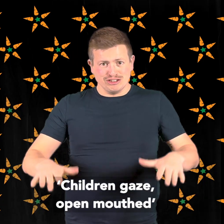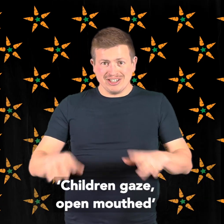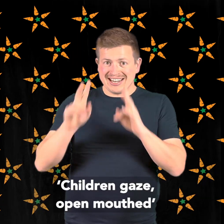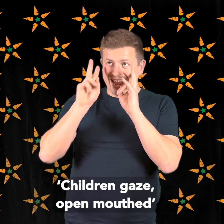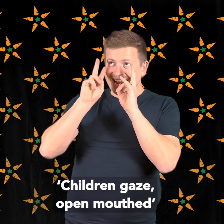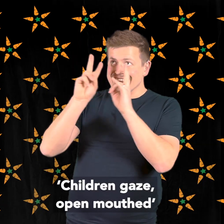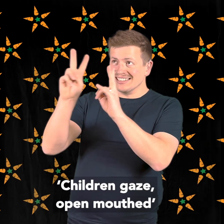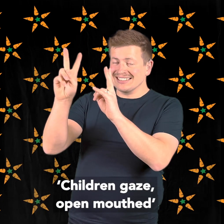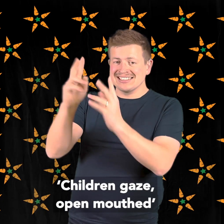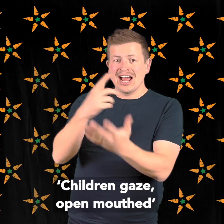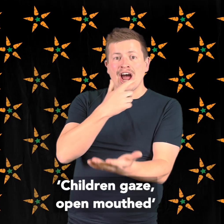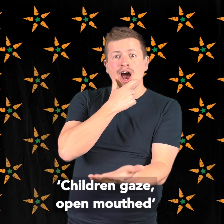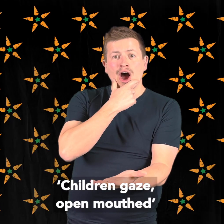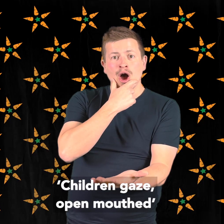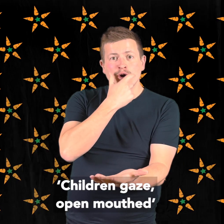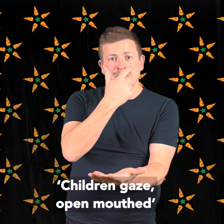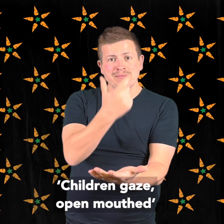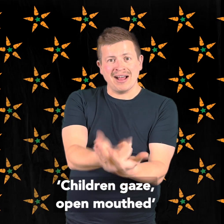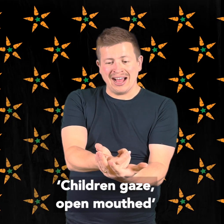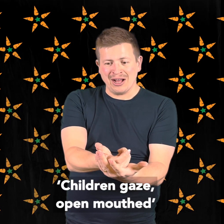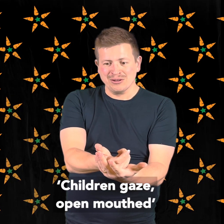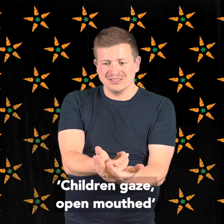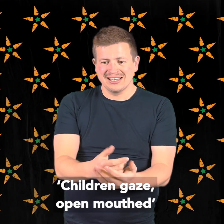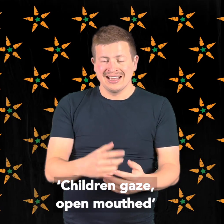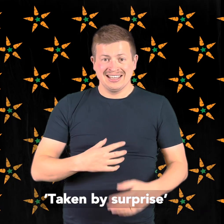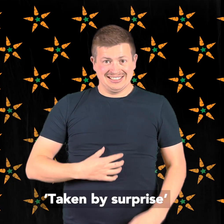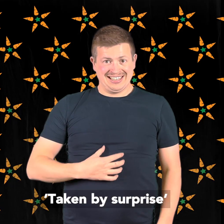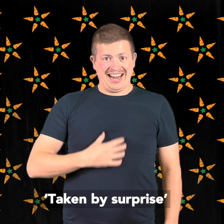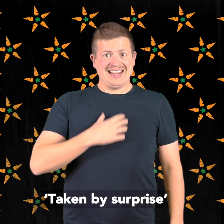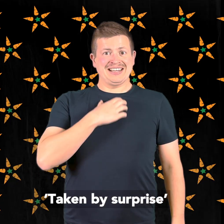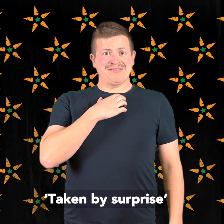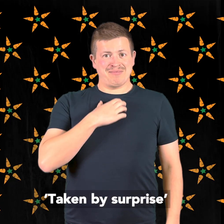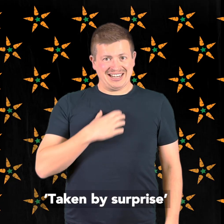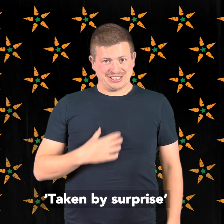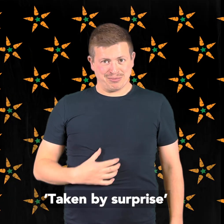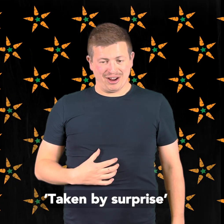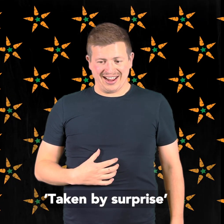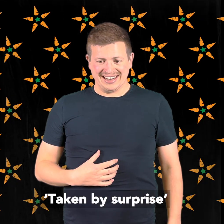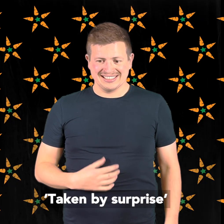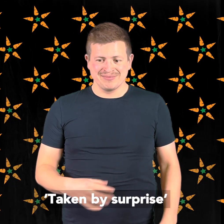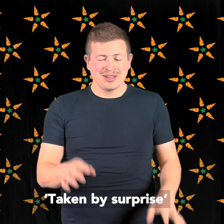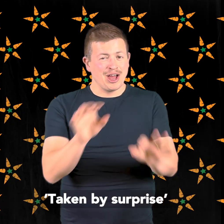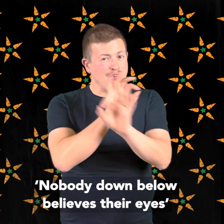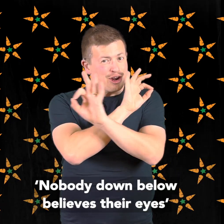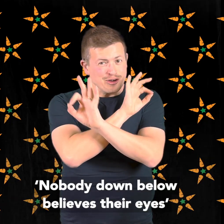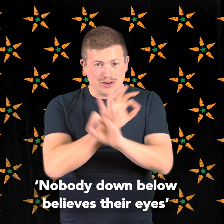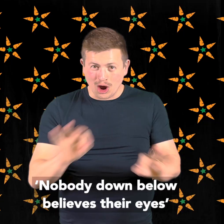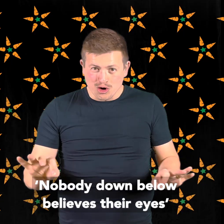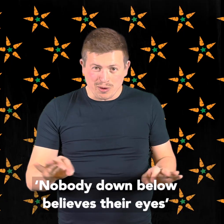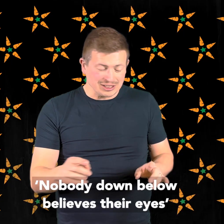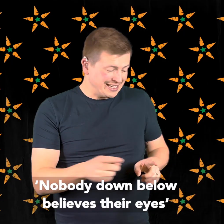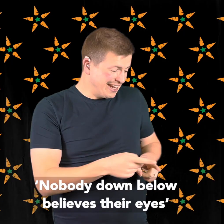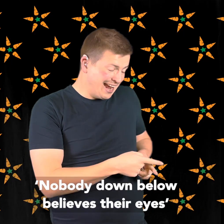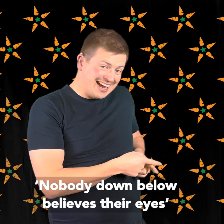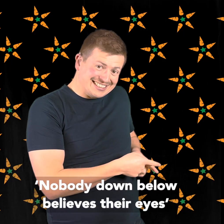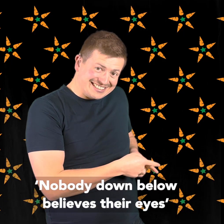children gaze, open mouthed, taken by surprise, nobody